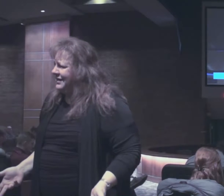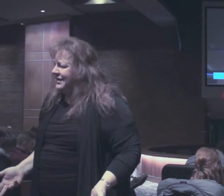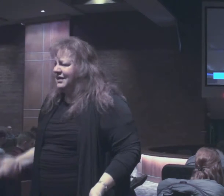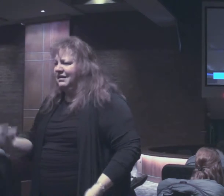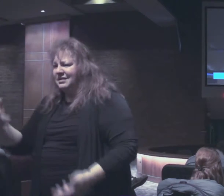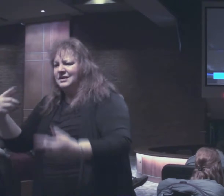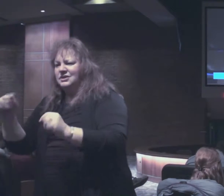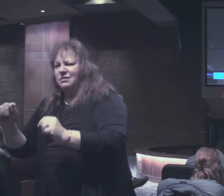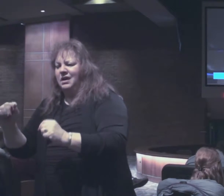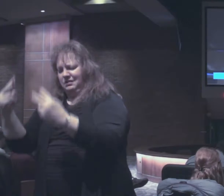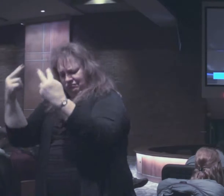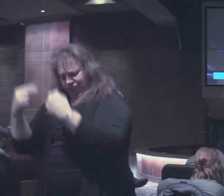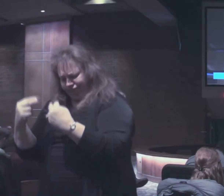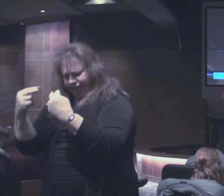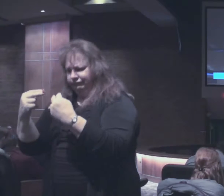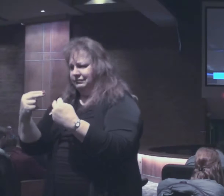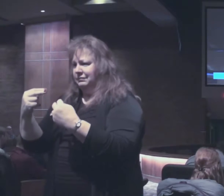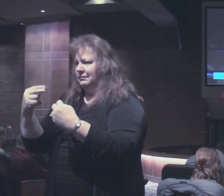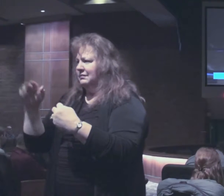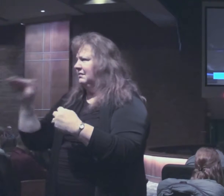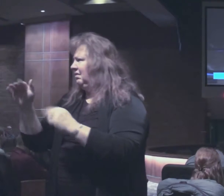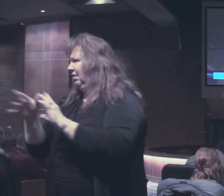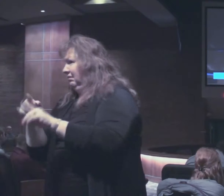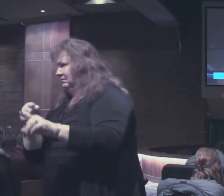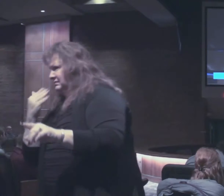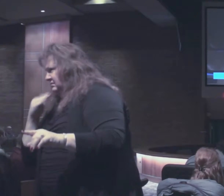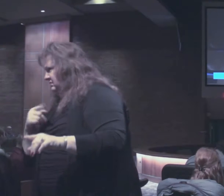They try to discredit him.